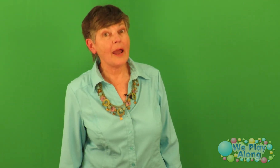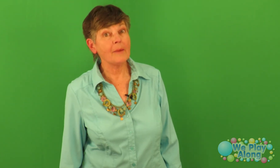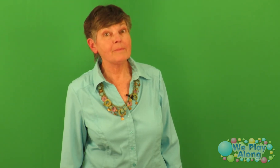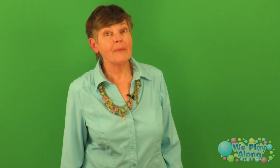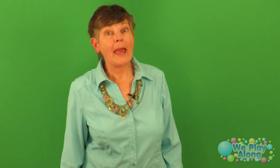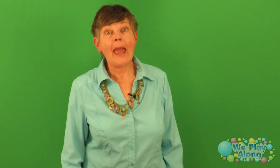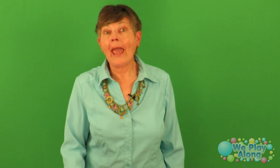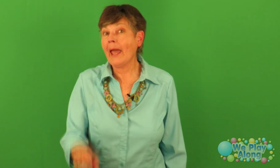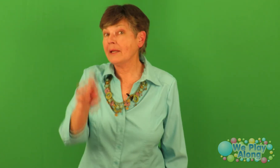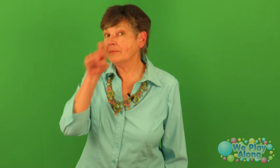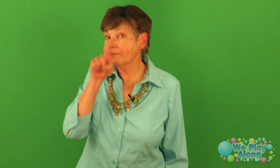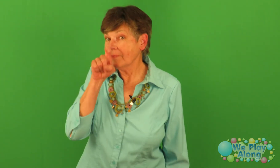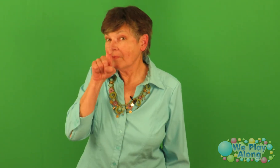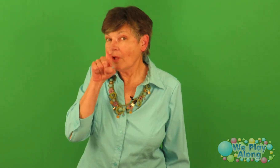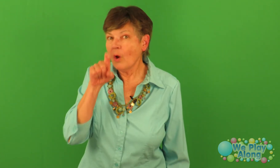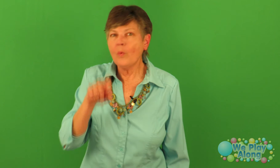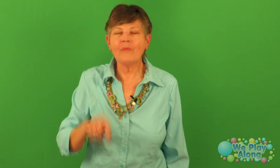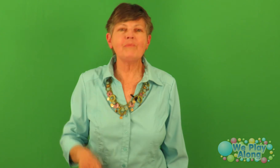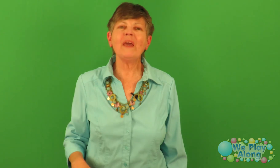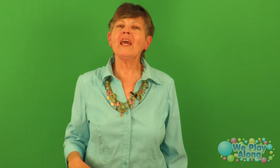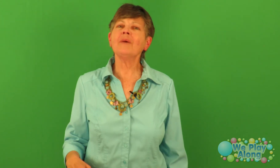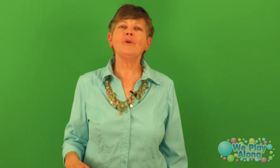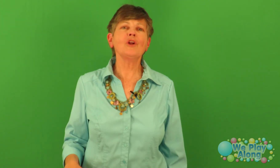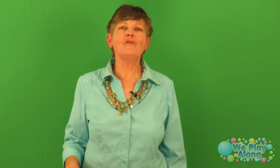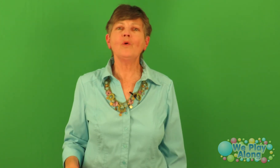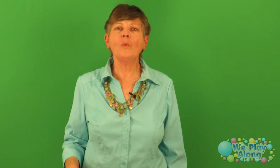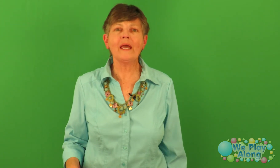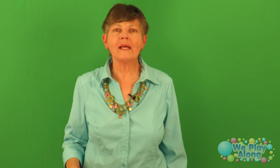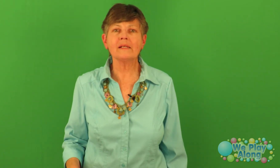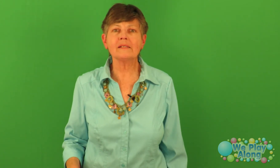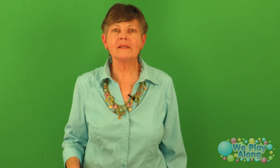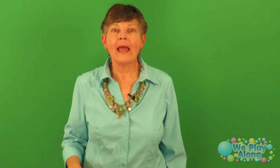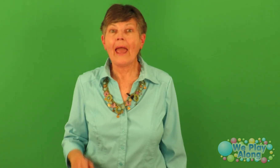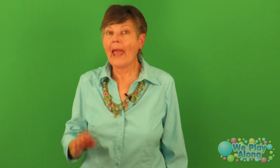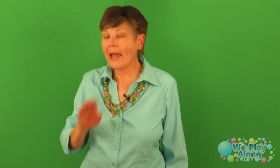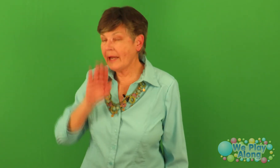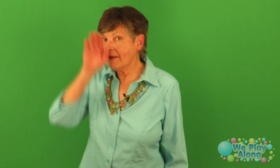time, and with big beautiful wings, and then